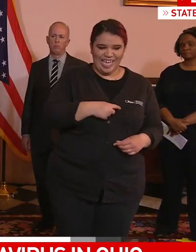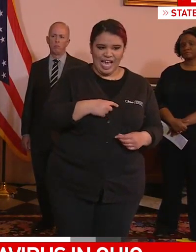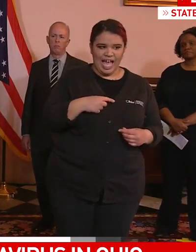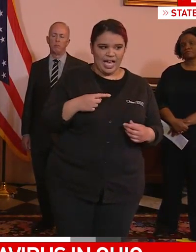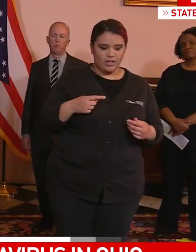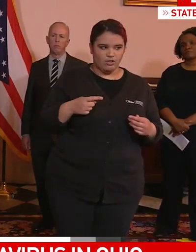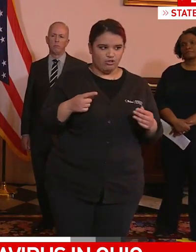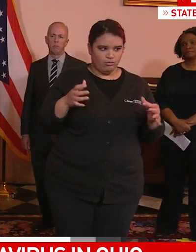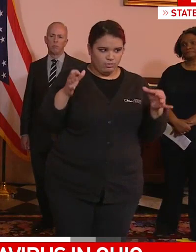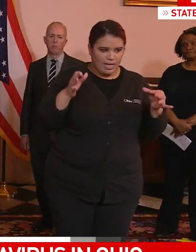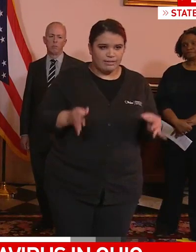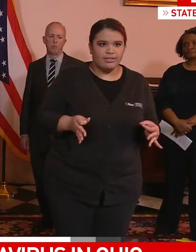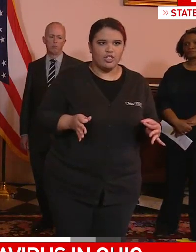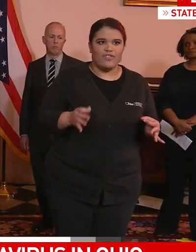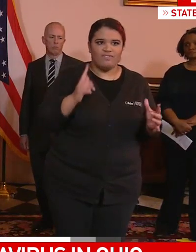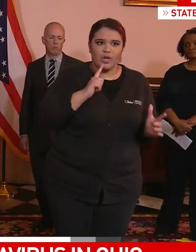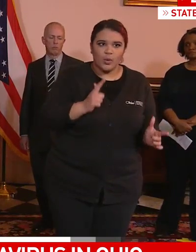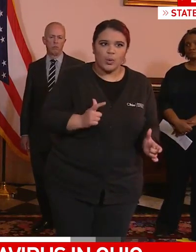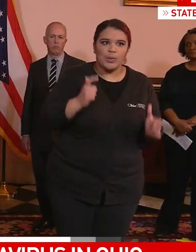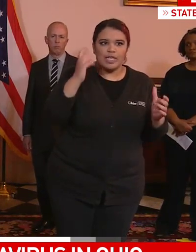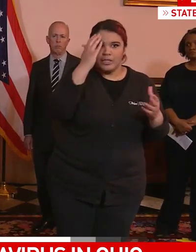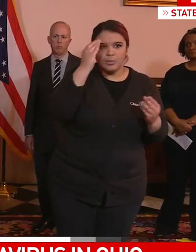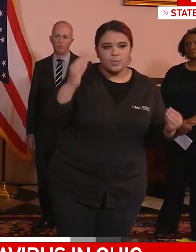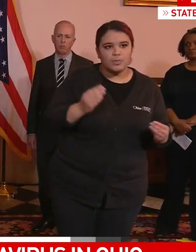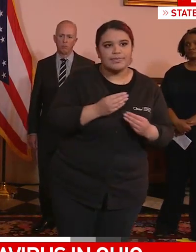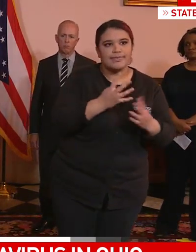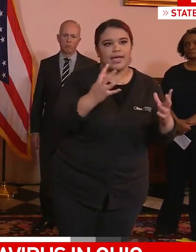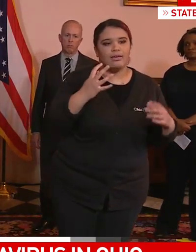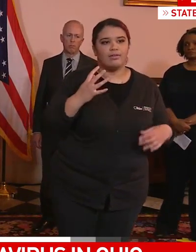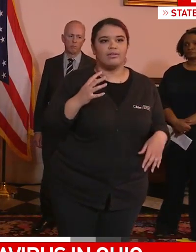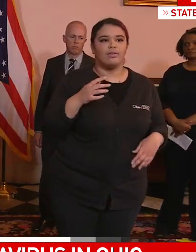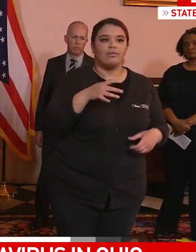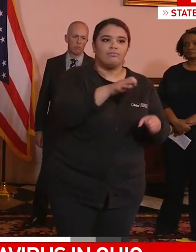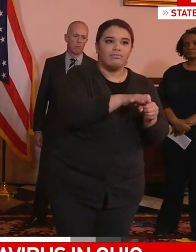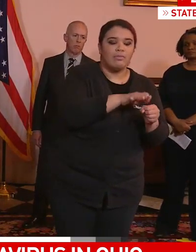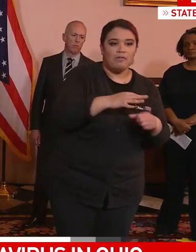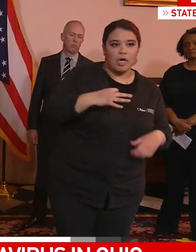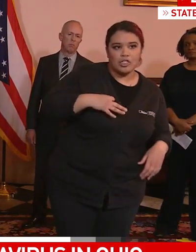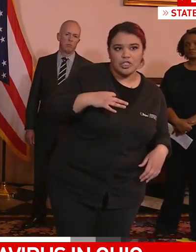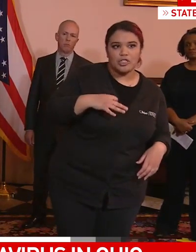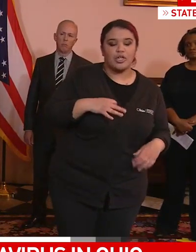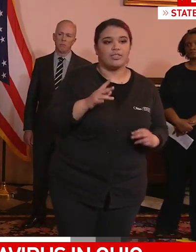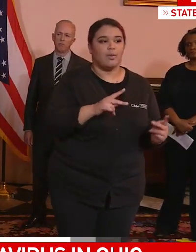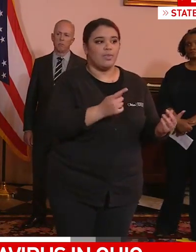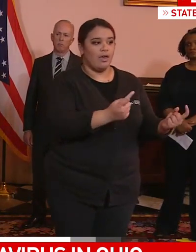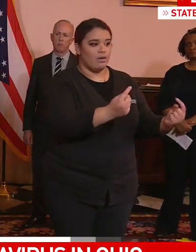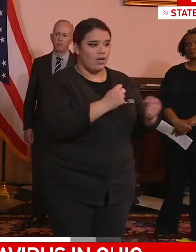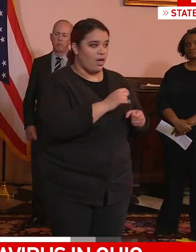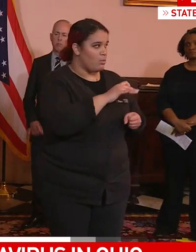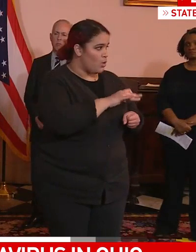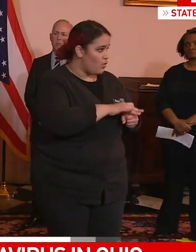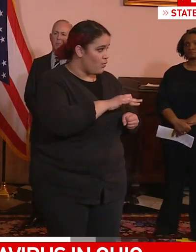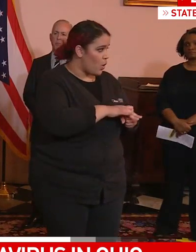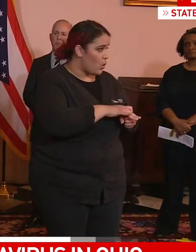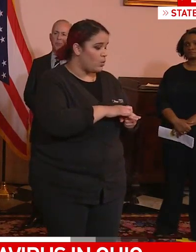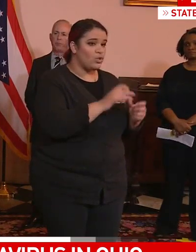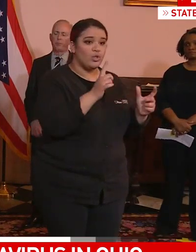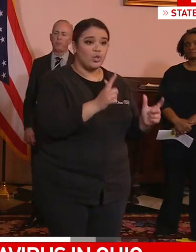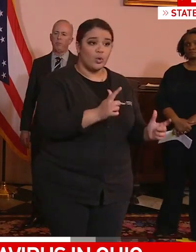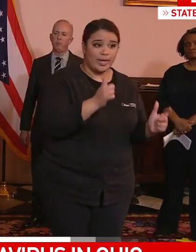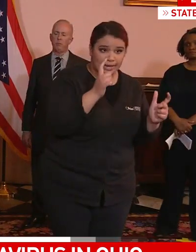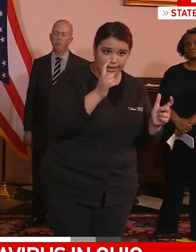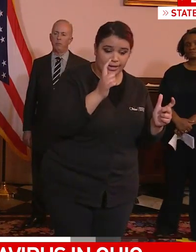workers, to voters, what the situation was. And it was clear that in the courts, we could have appealed it,